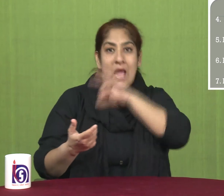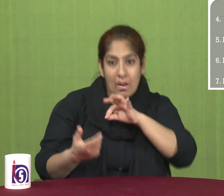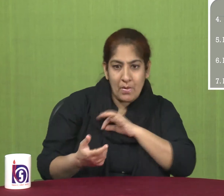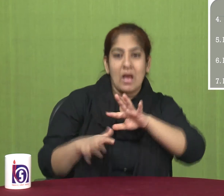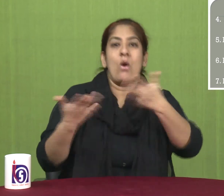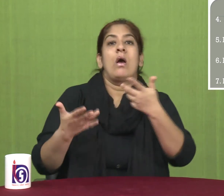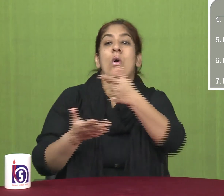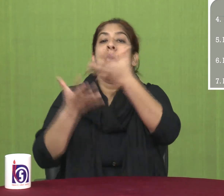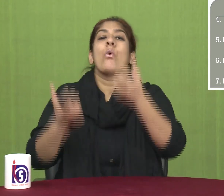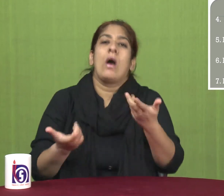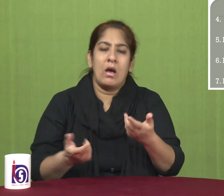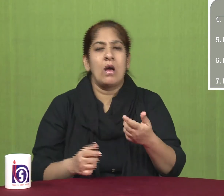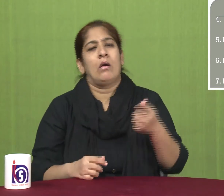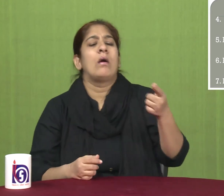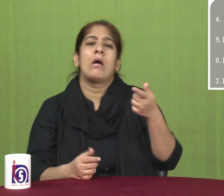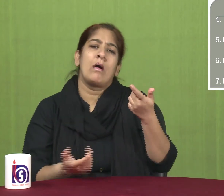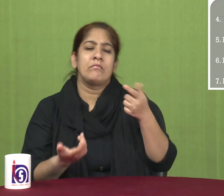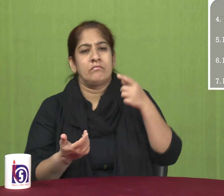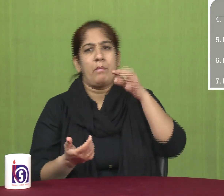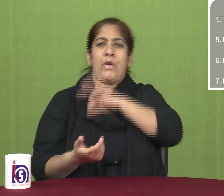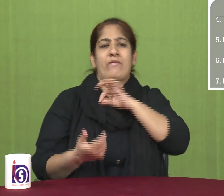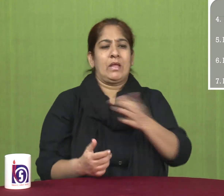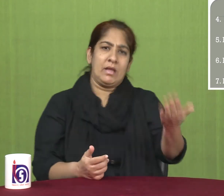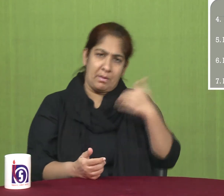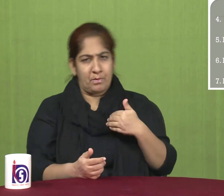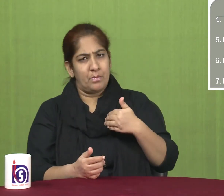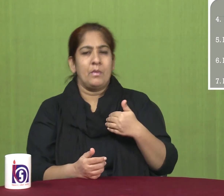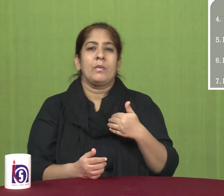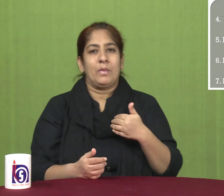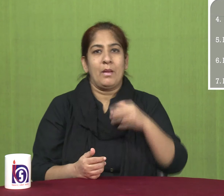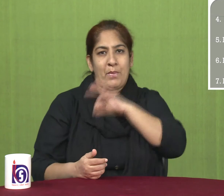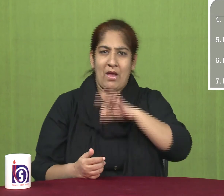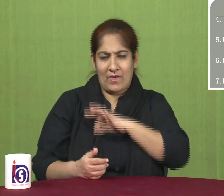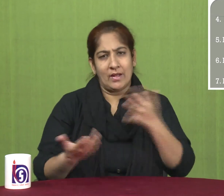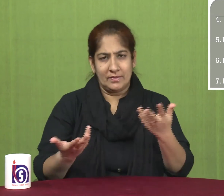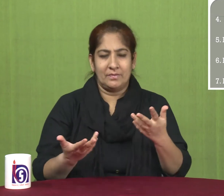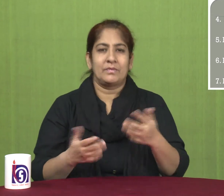There are different people who invest money in different work.